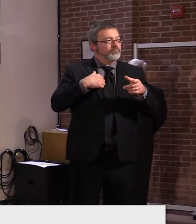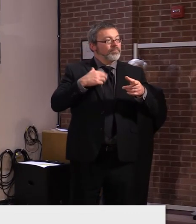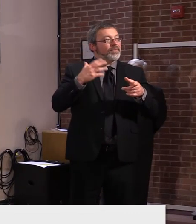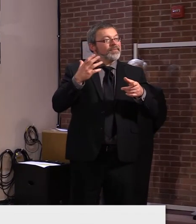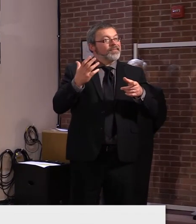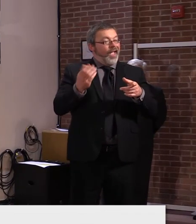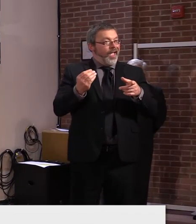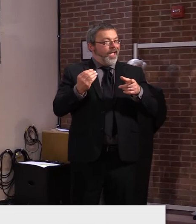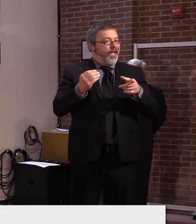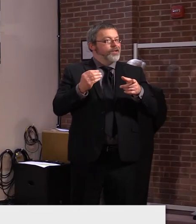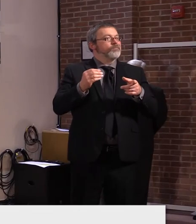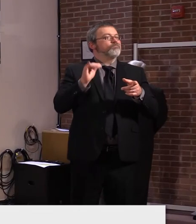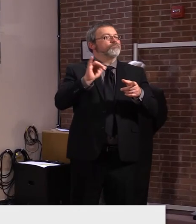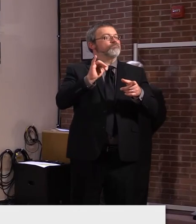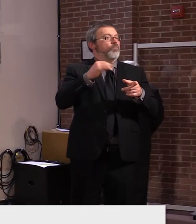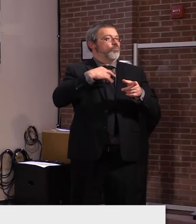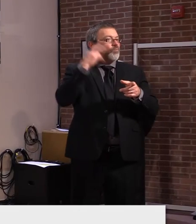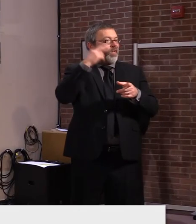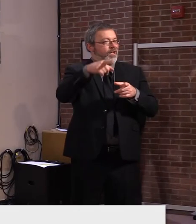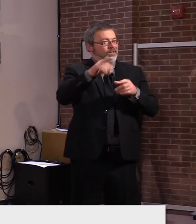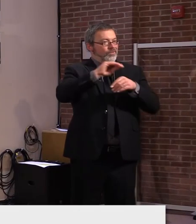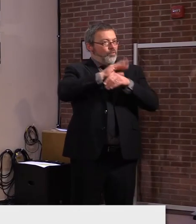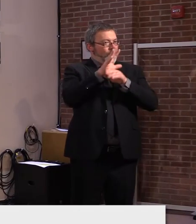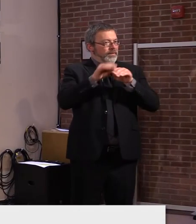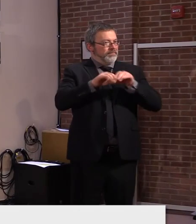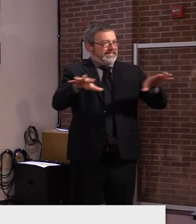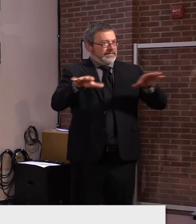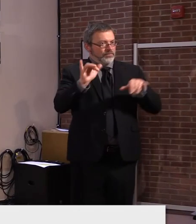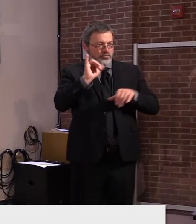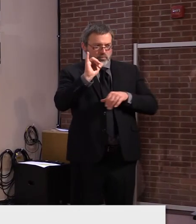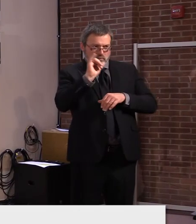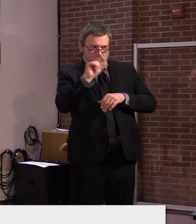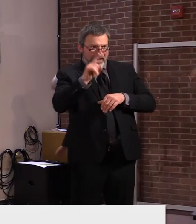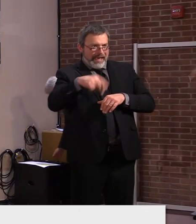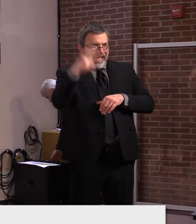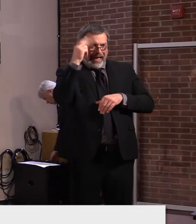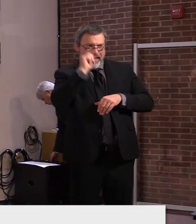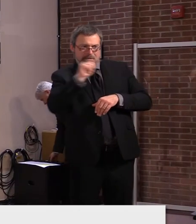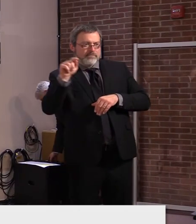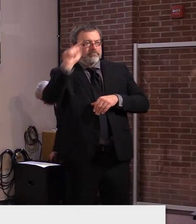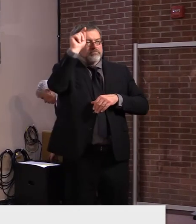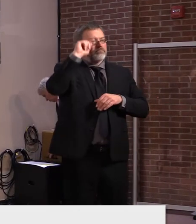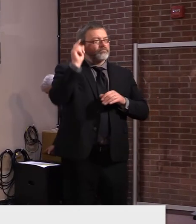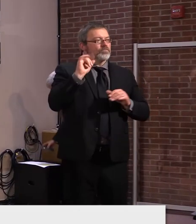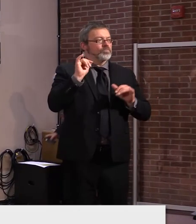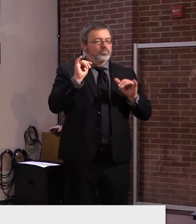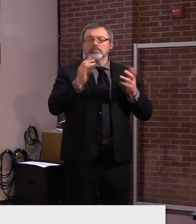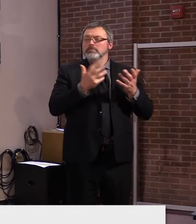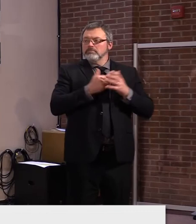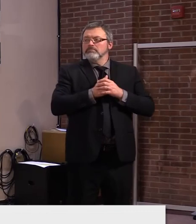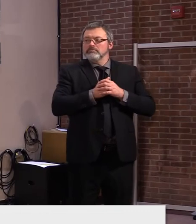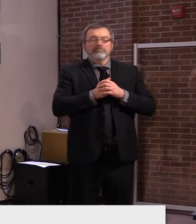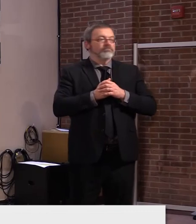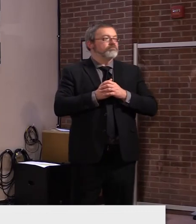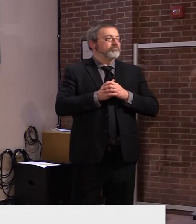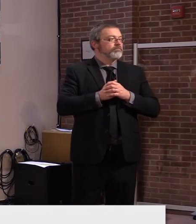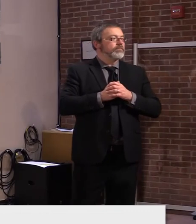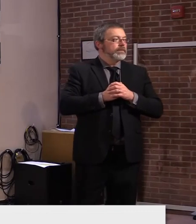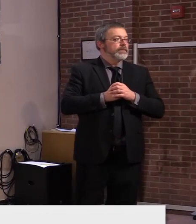So once that data is gathered, is that information you'll be supplying to the public about what percentage of our